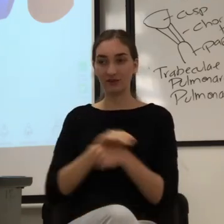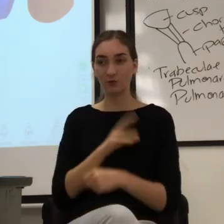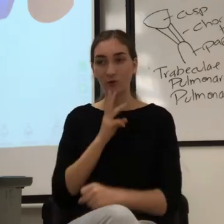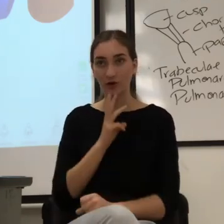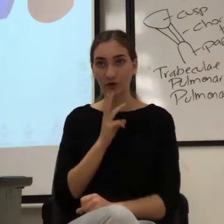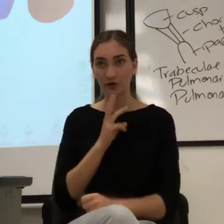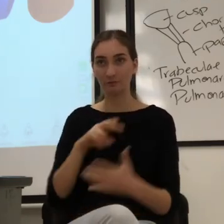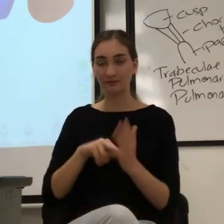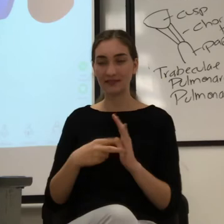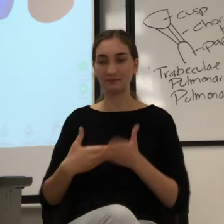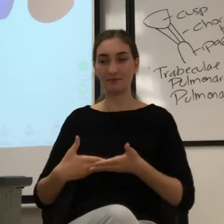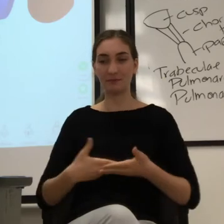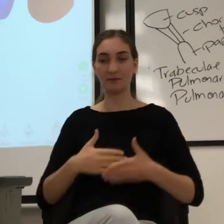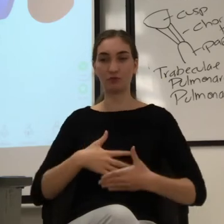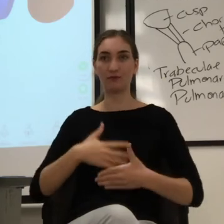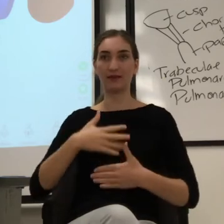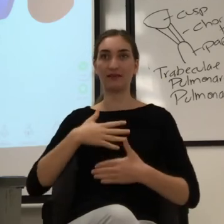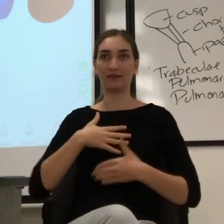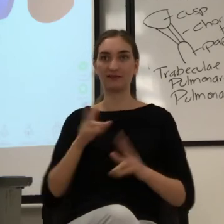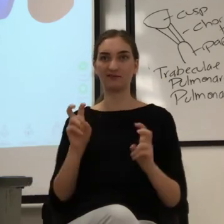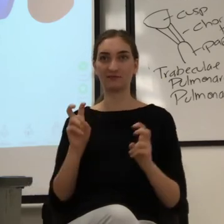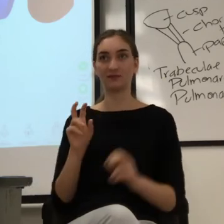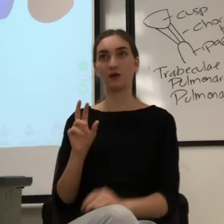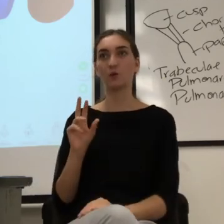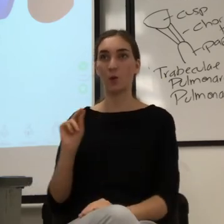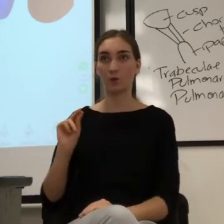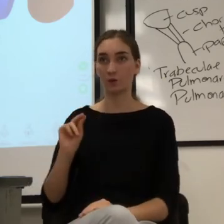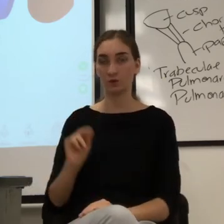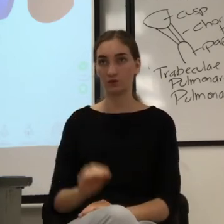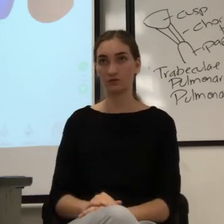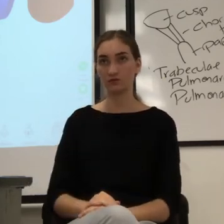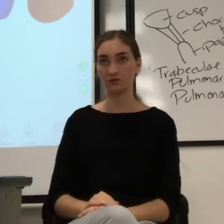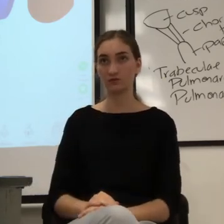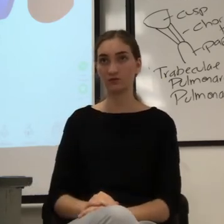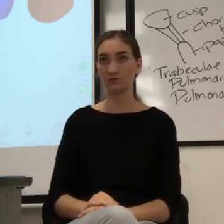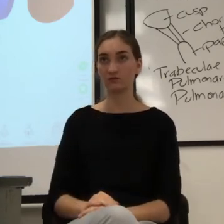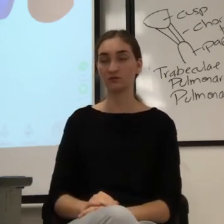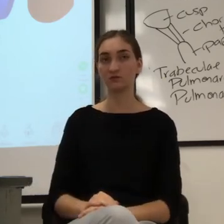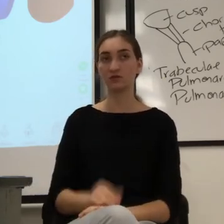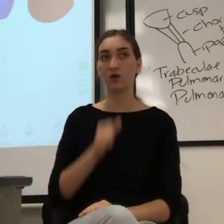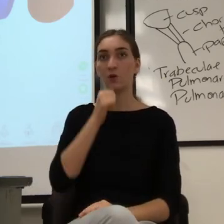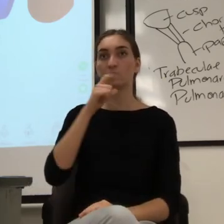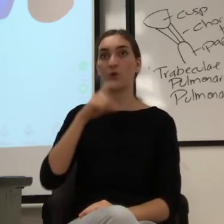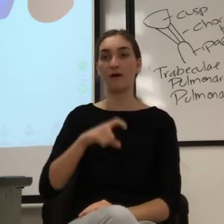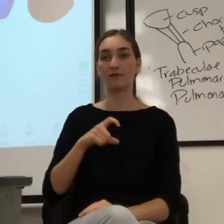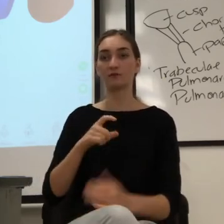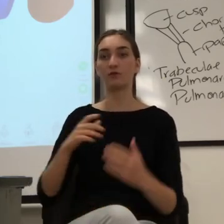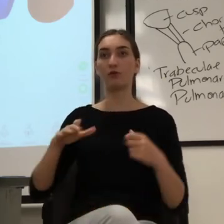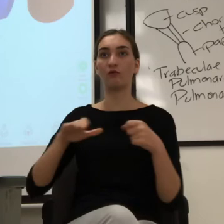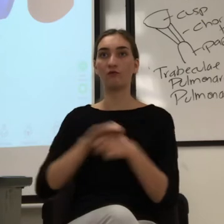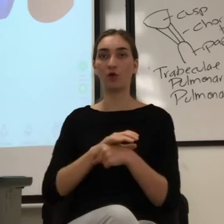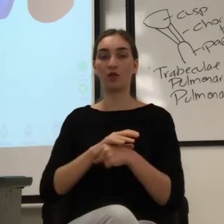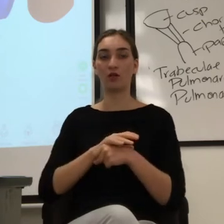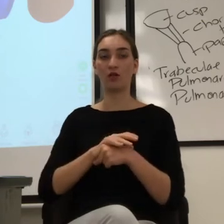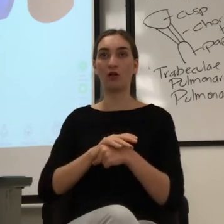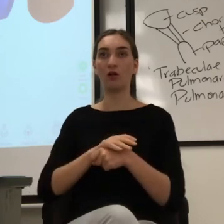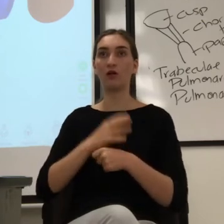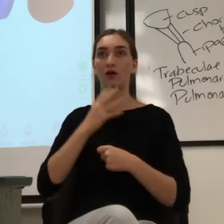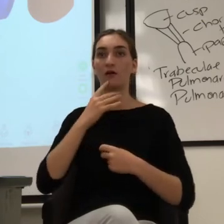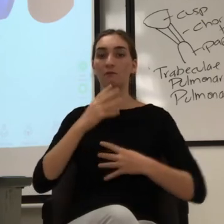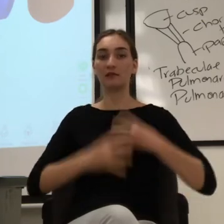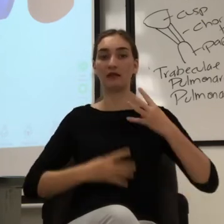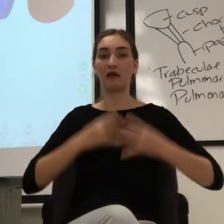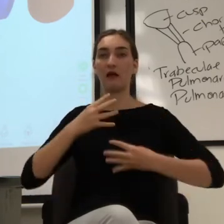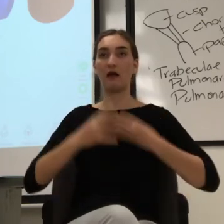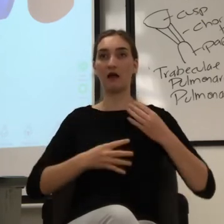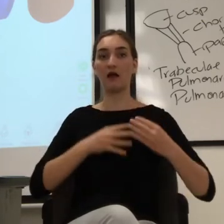breathing? No. So you don't really have to fully circulate blood to the lungs. Baby's not